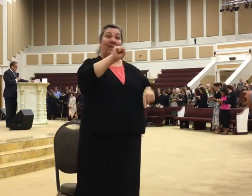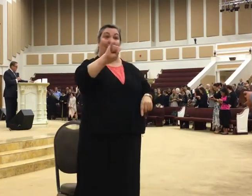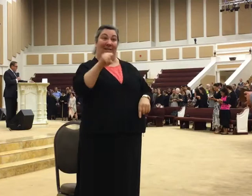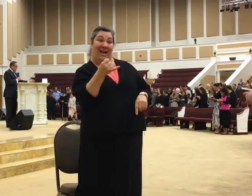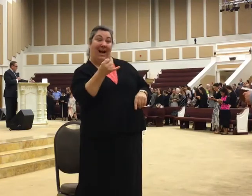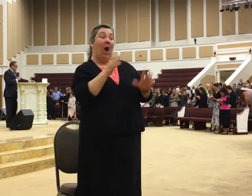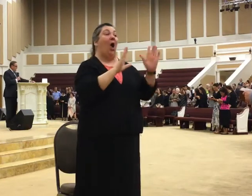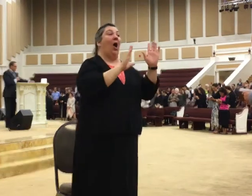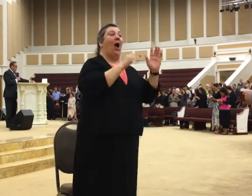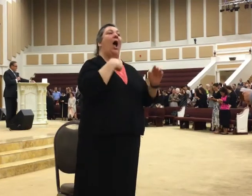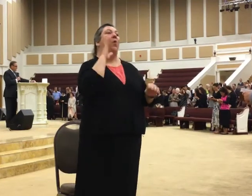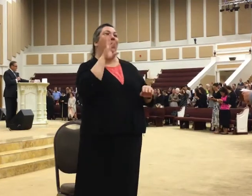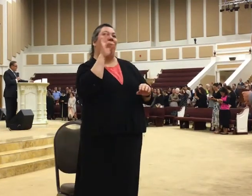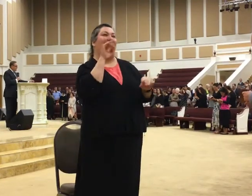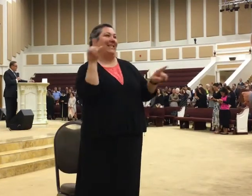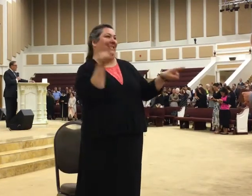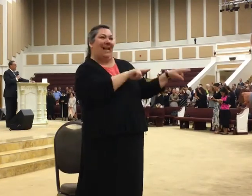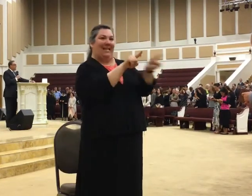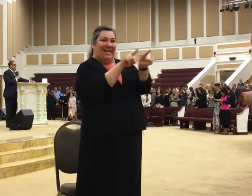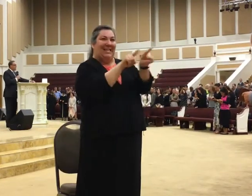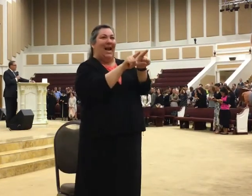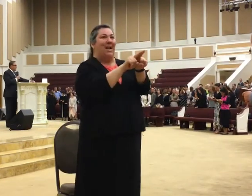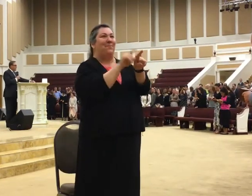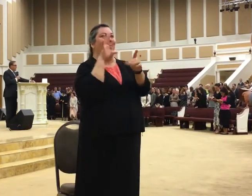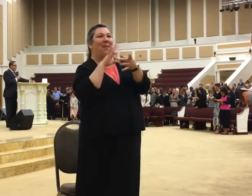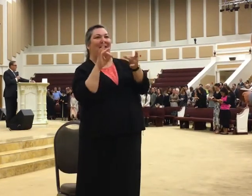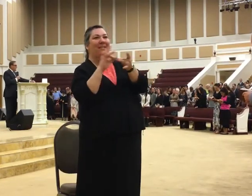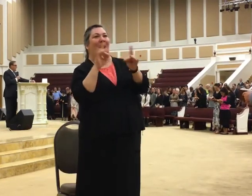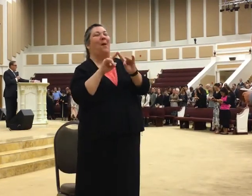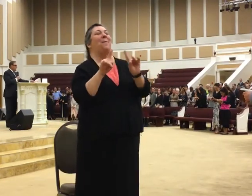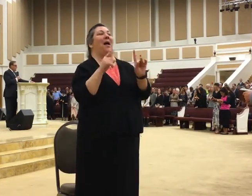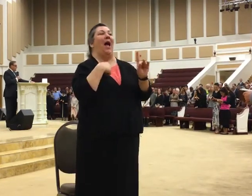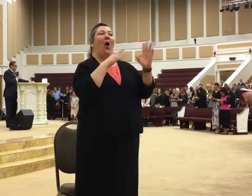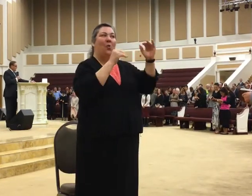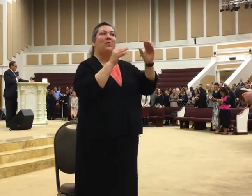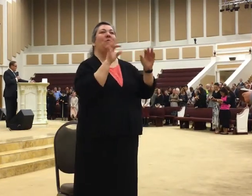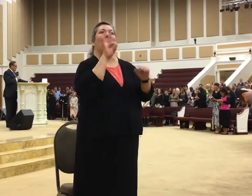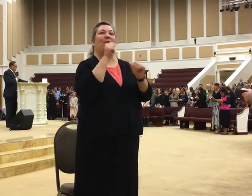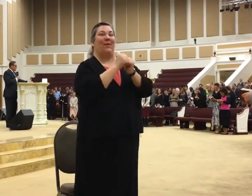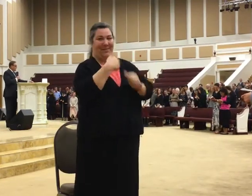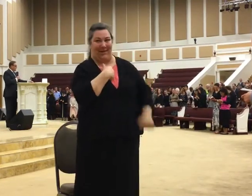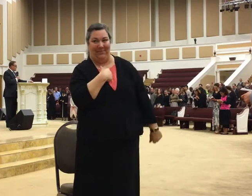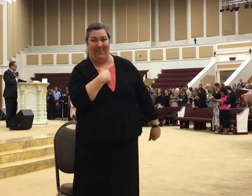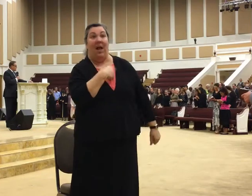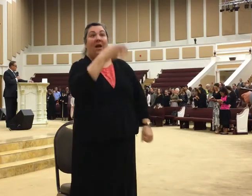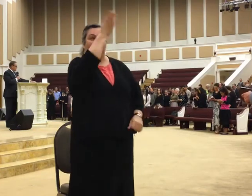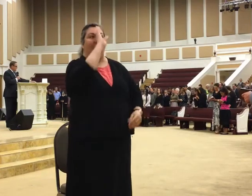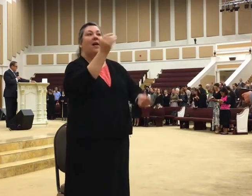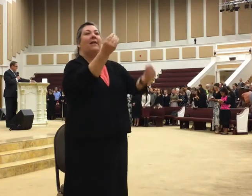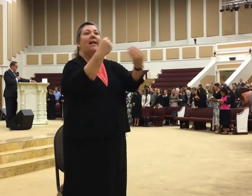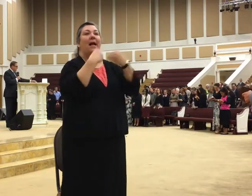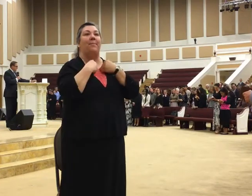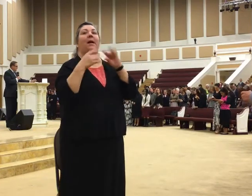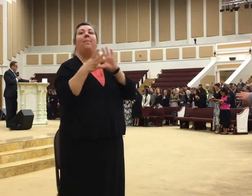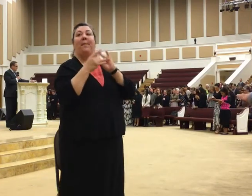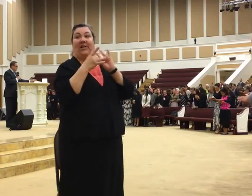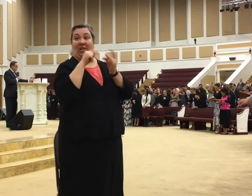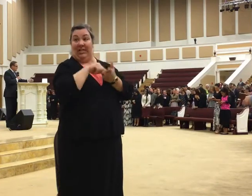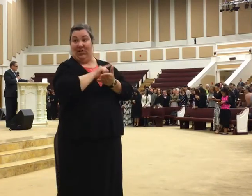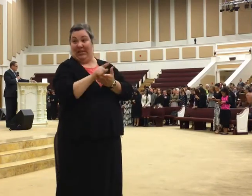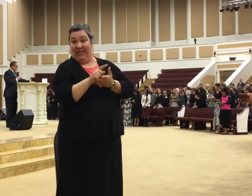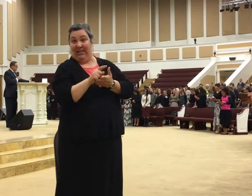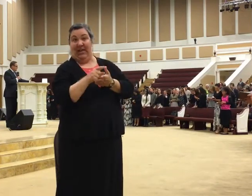with me. Amen. I'm going to deliver that bread again. God gave me a message this week, and I'm